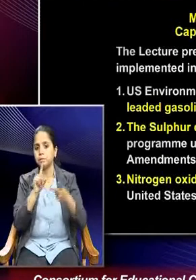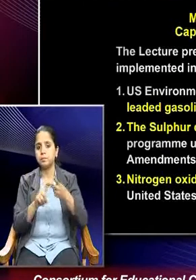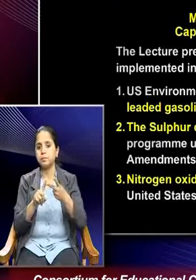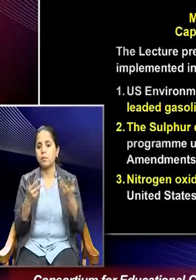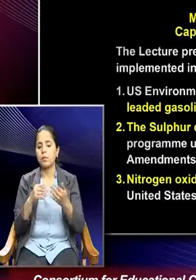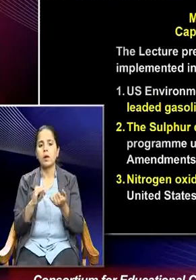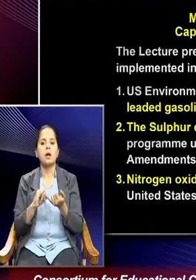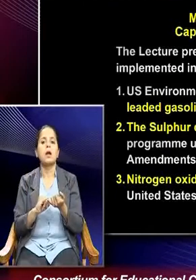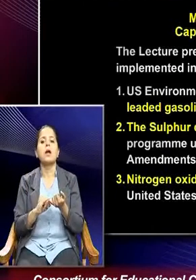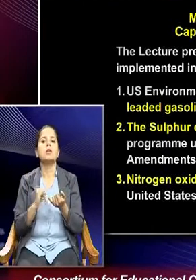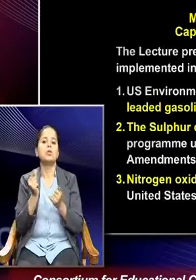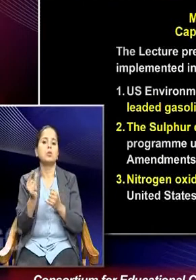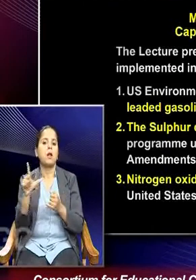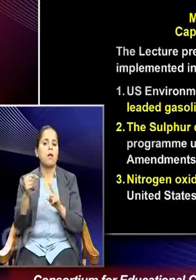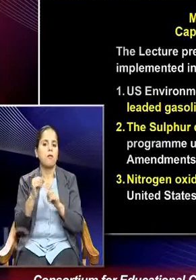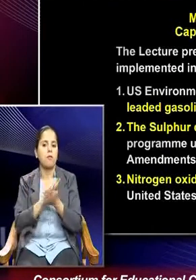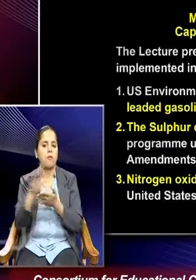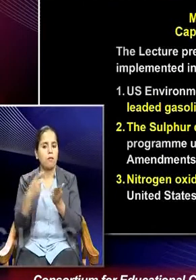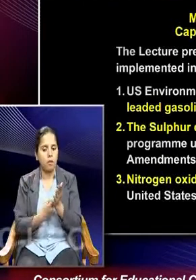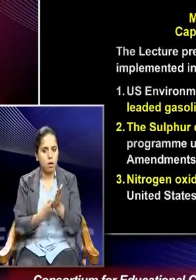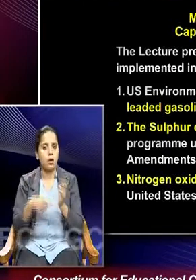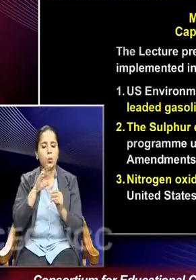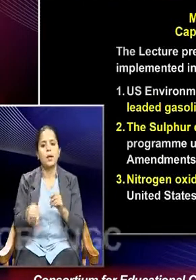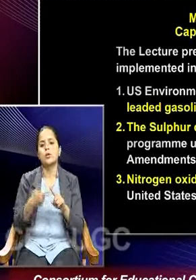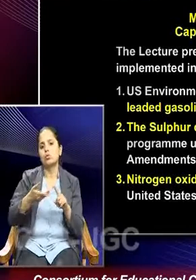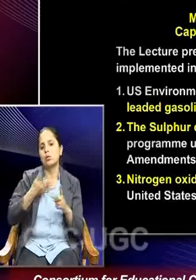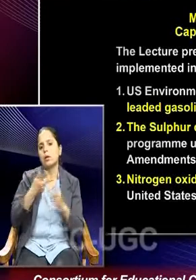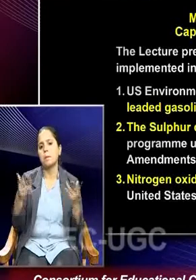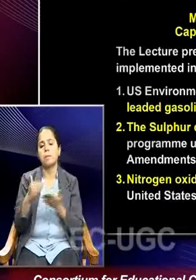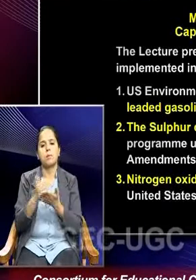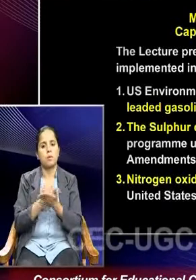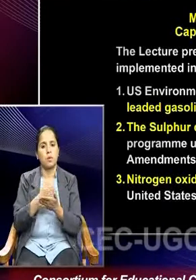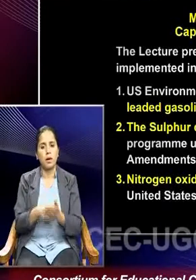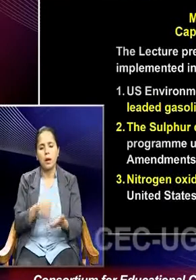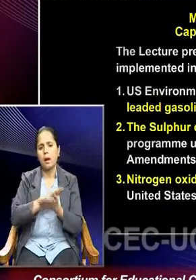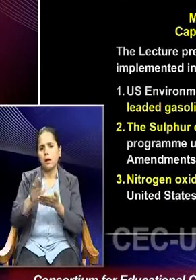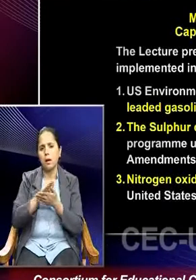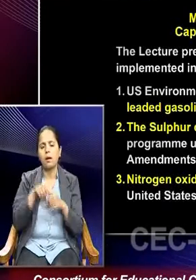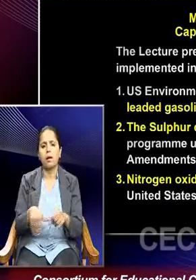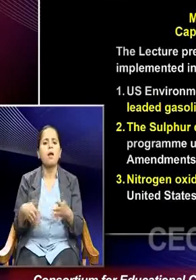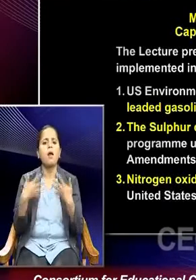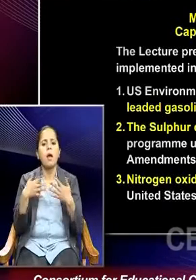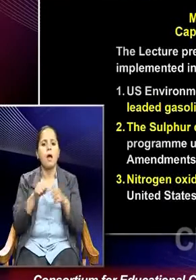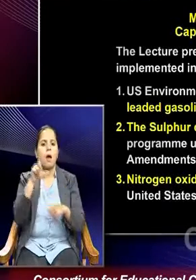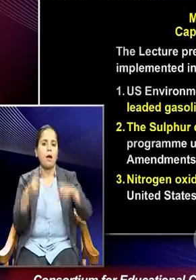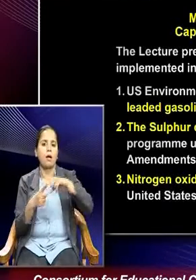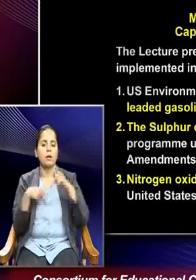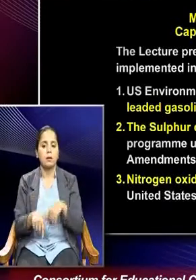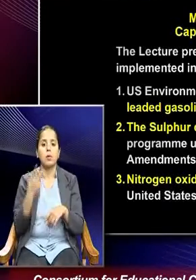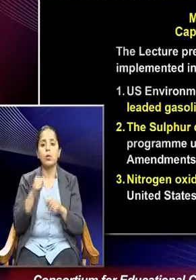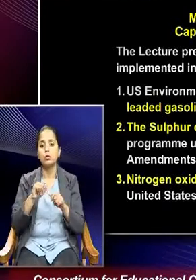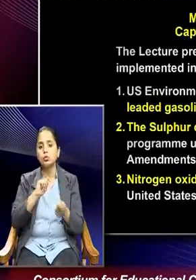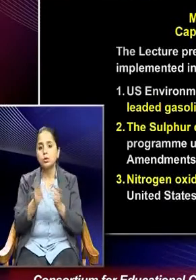sulfur dioxide allowance trading program under the Clean Air Act amendment of